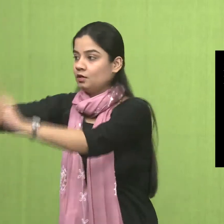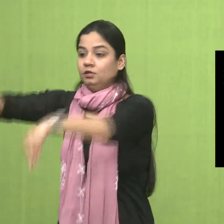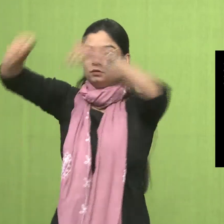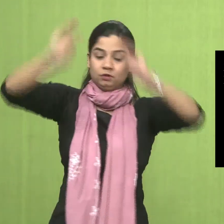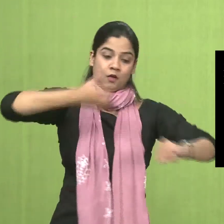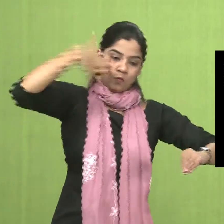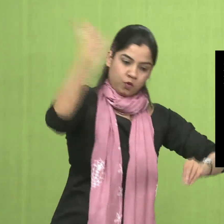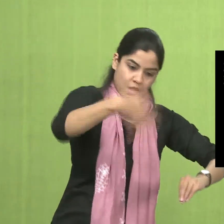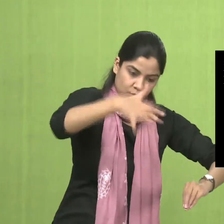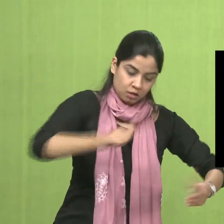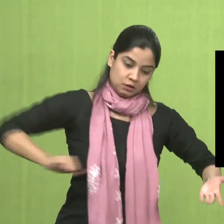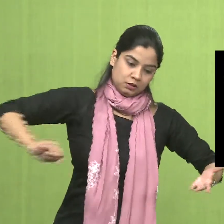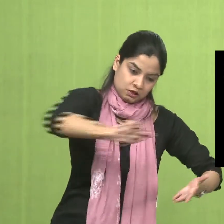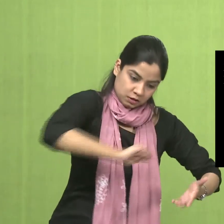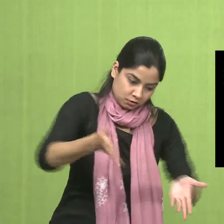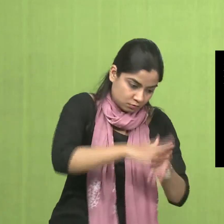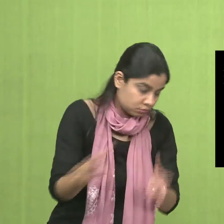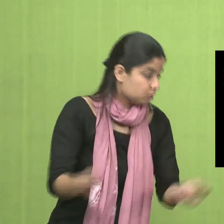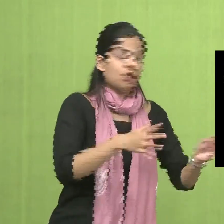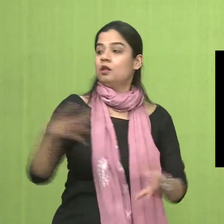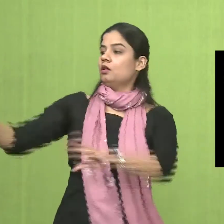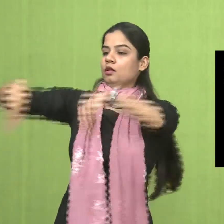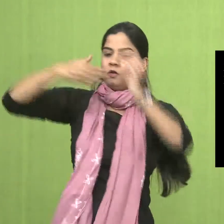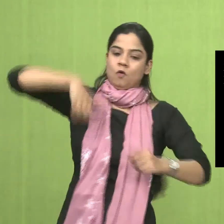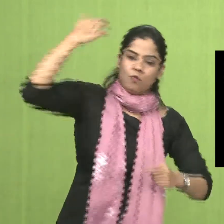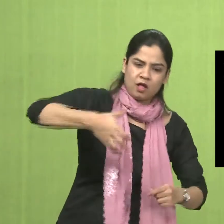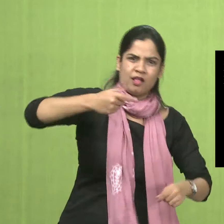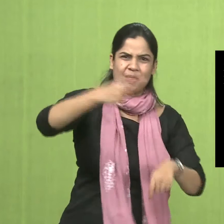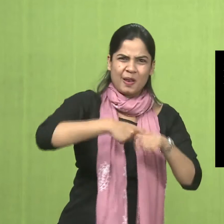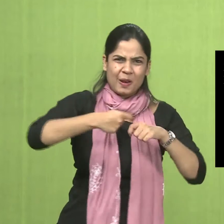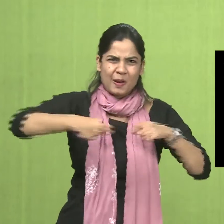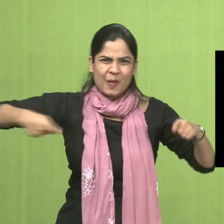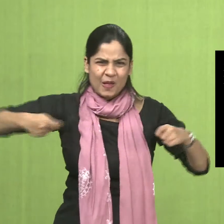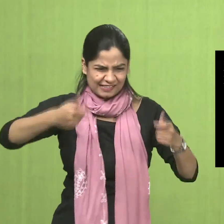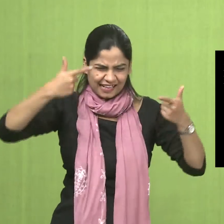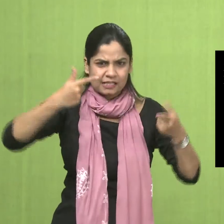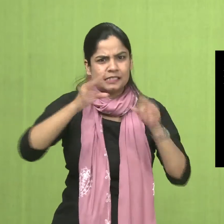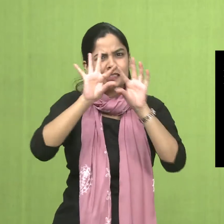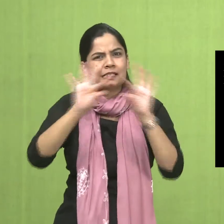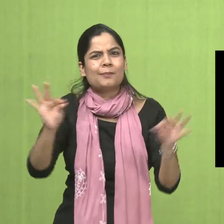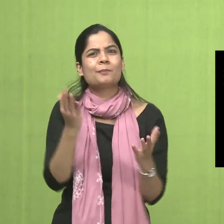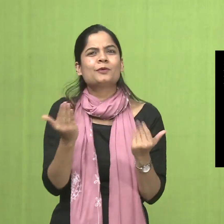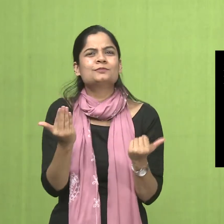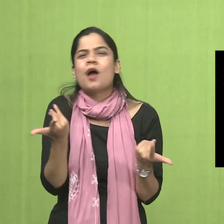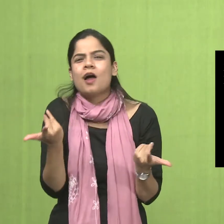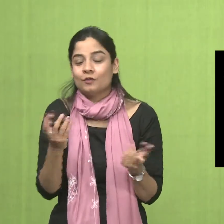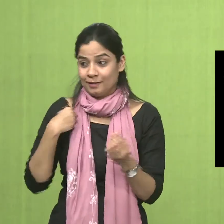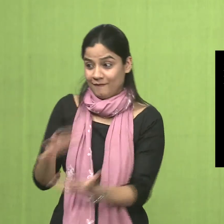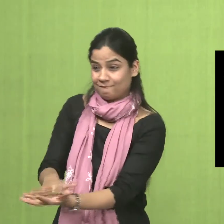to iron them, will you sprinkle water on each cloth? It will take a lot of time. We can find a simplified solution.